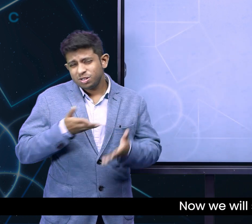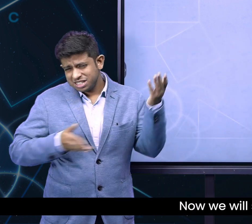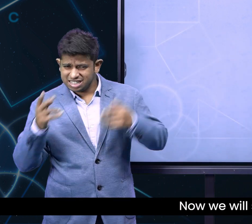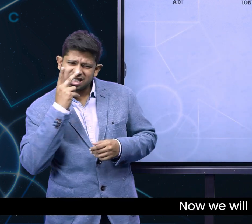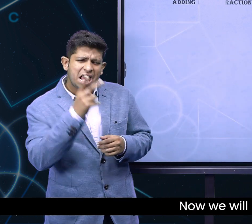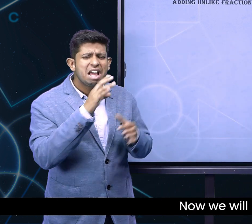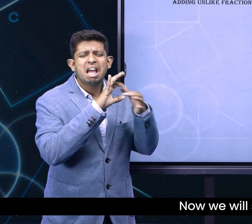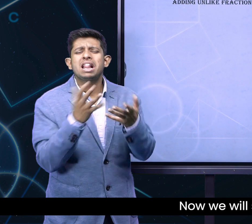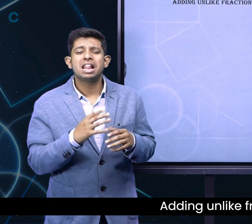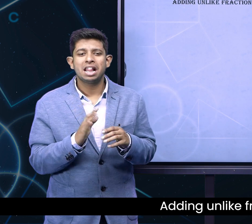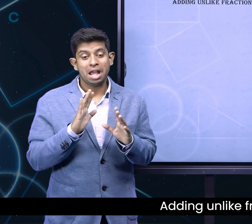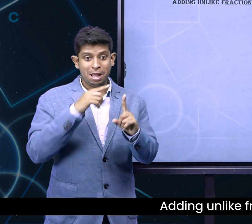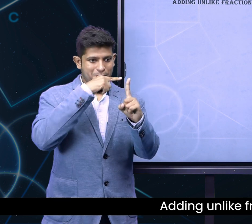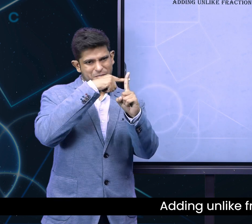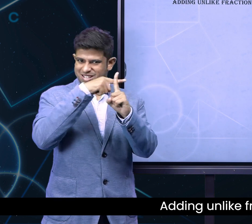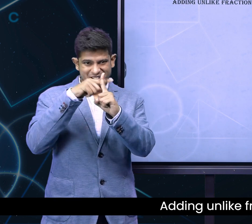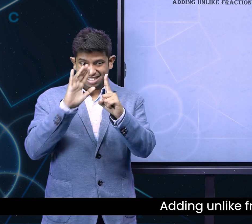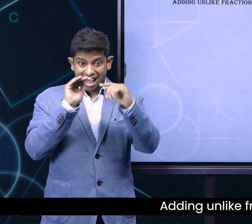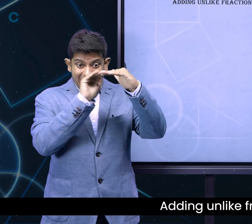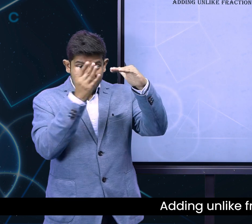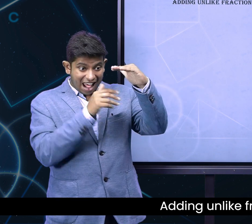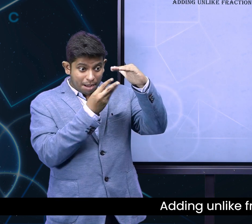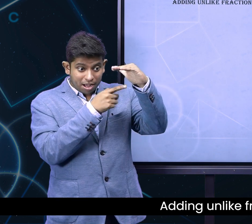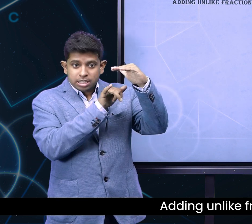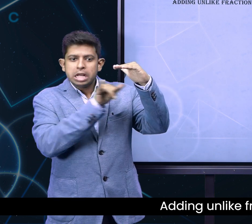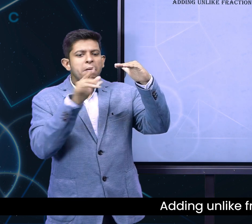Now we will see adding unlike fractions.